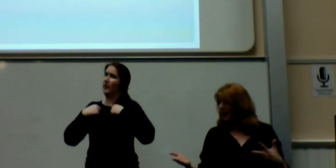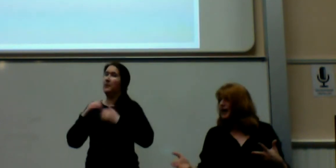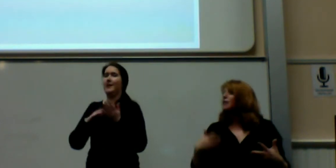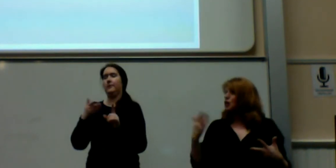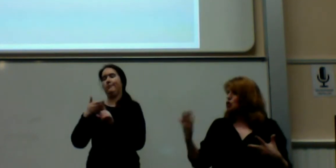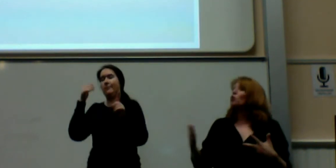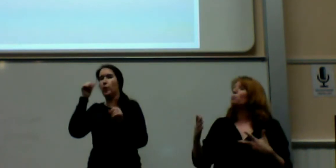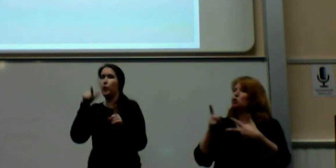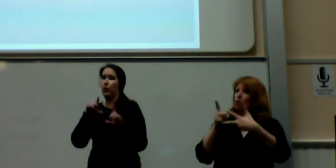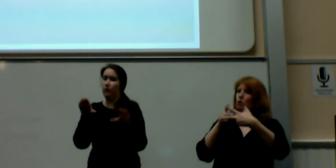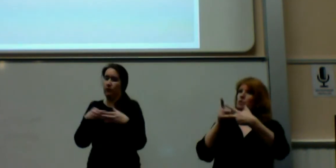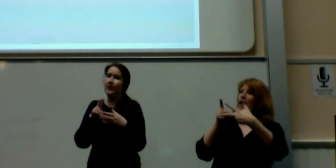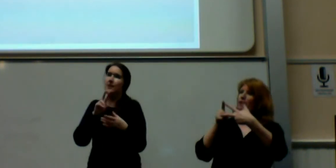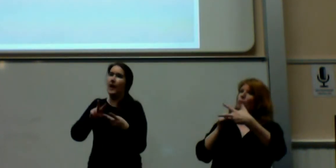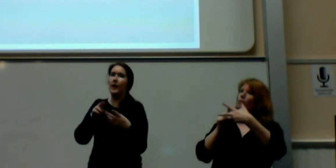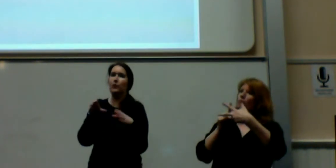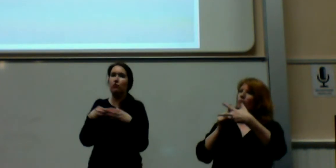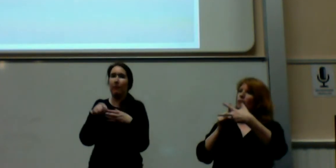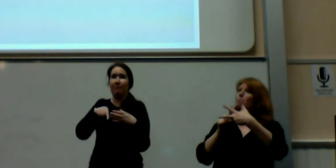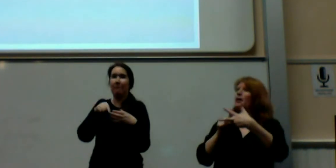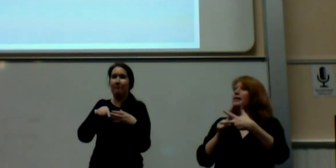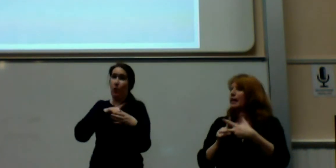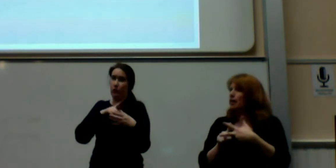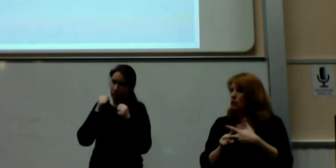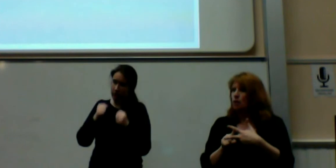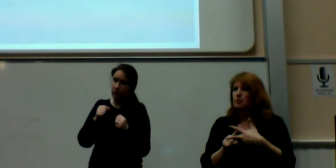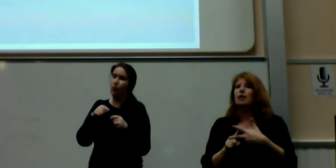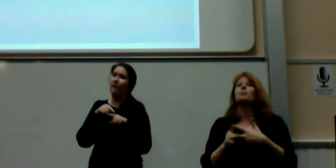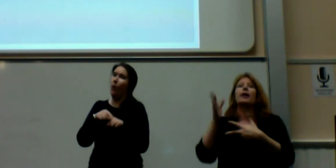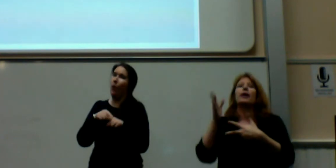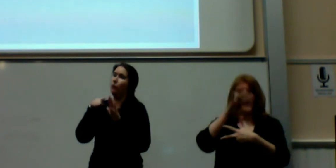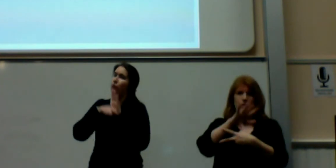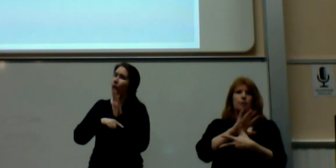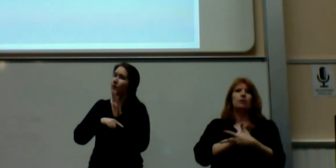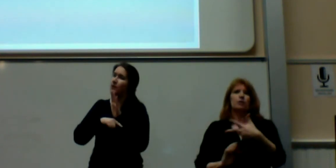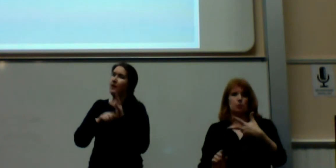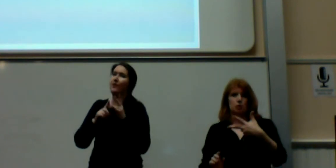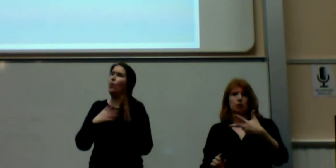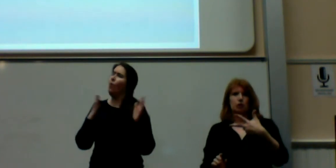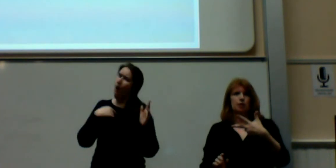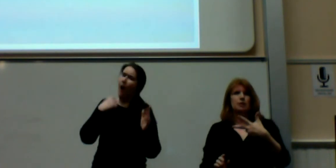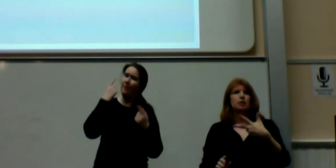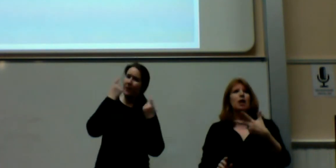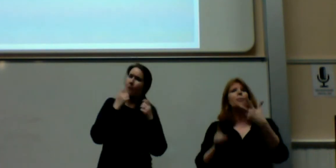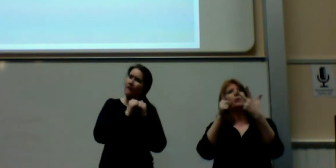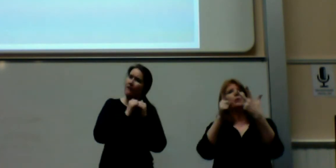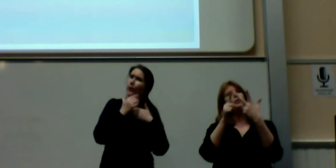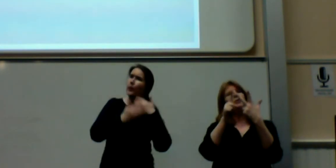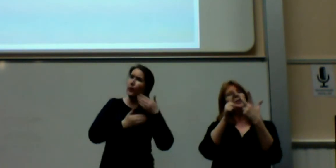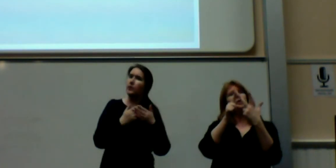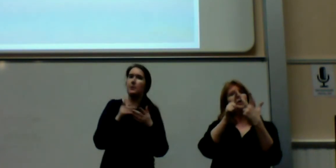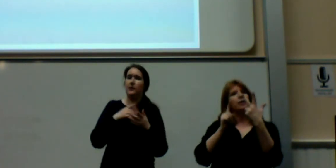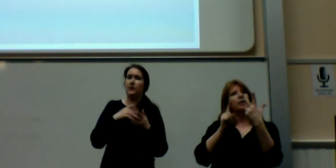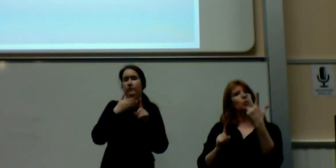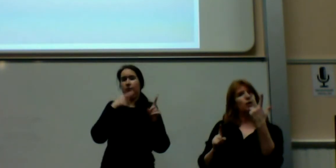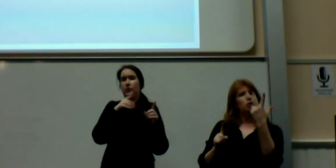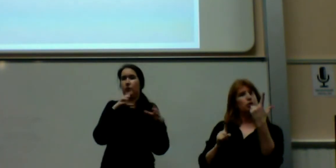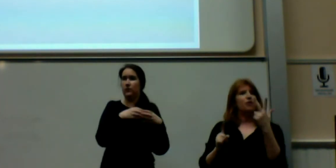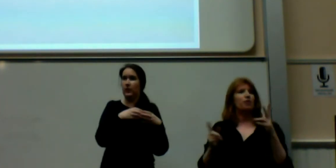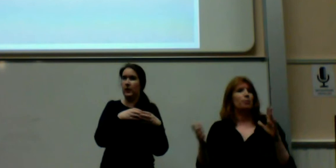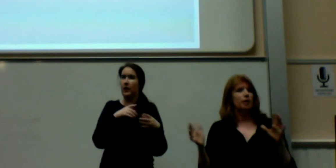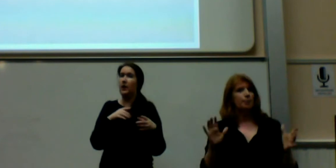it high, then you will be shown to have more of a maintaining norm schema, and the same thing for personal interest. But it mostly looks